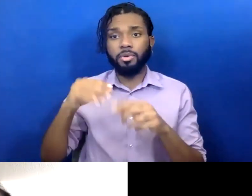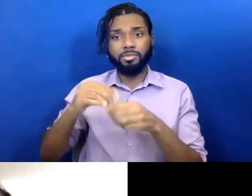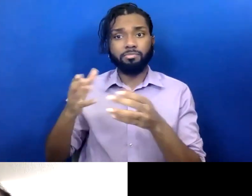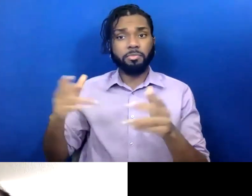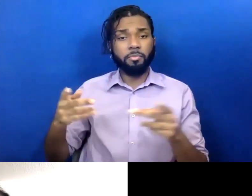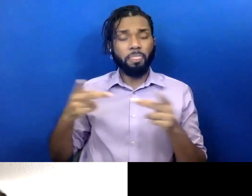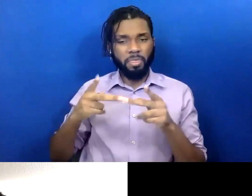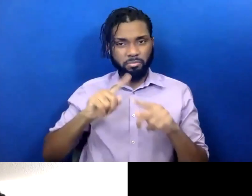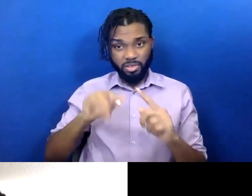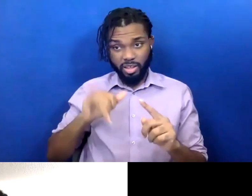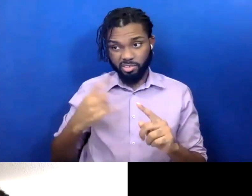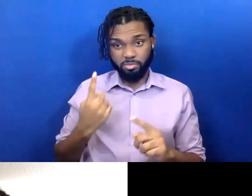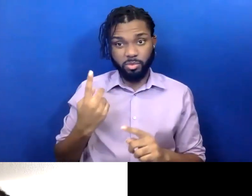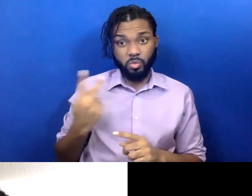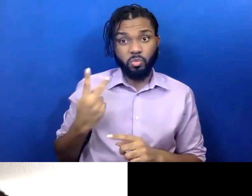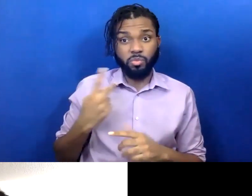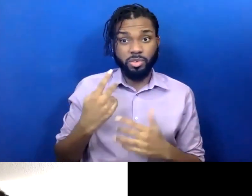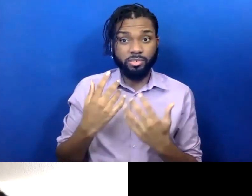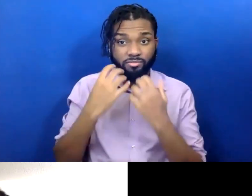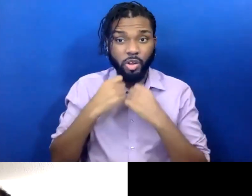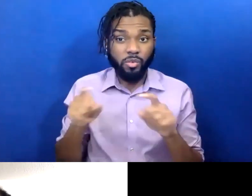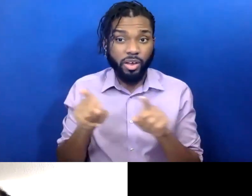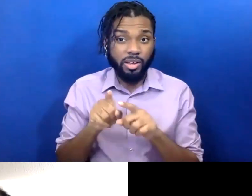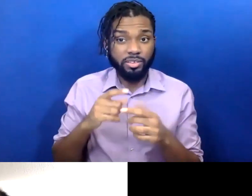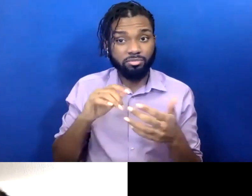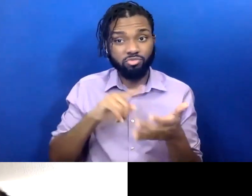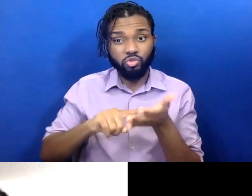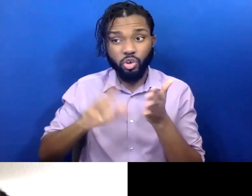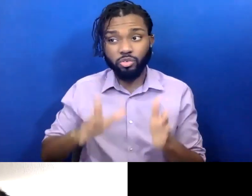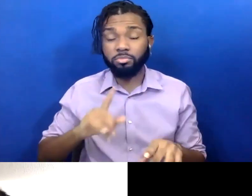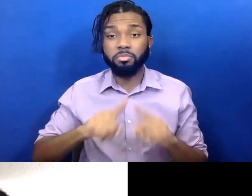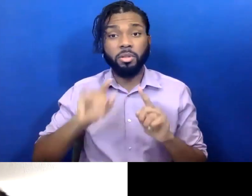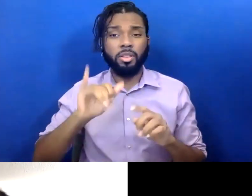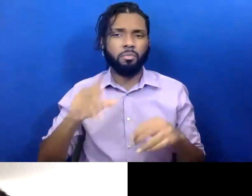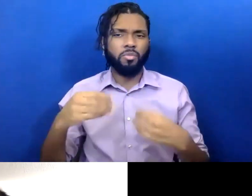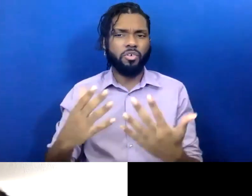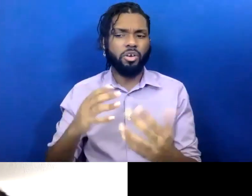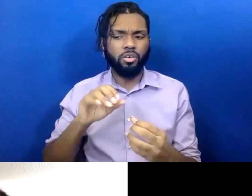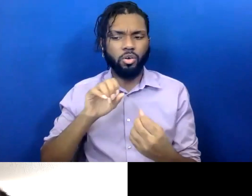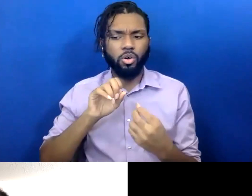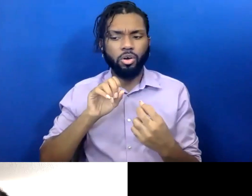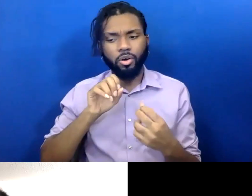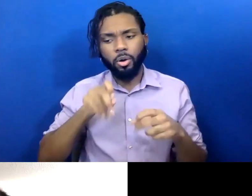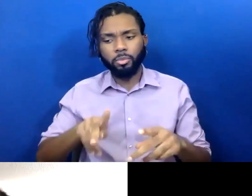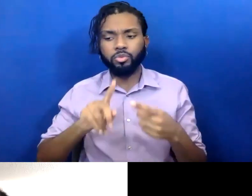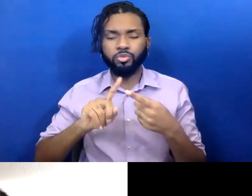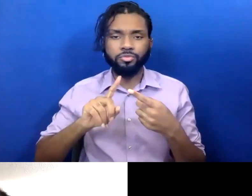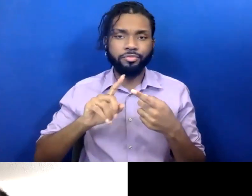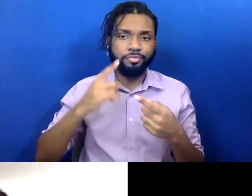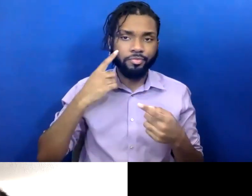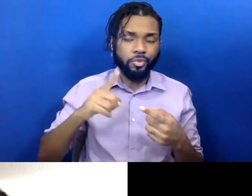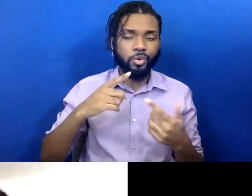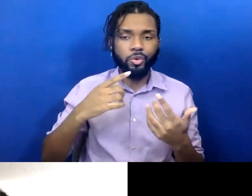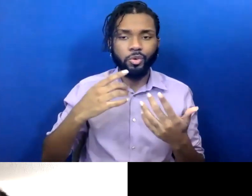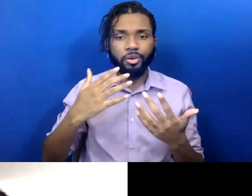that we both value in our identity as scholars, but it was presenting an opportunity to talk about a well-known, well-established debate